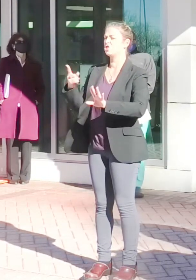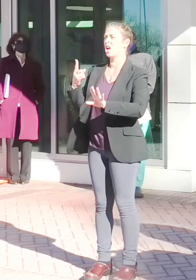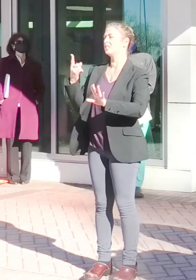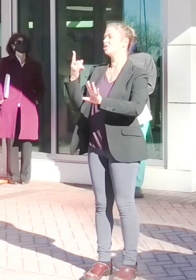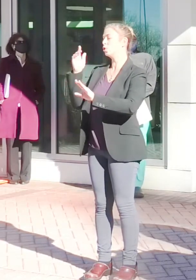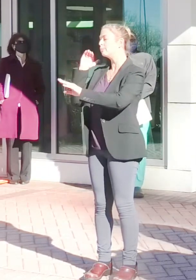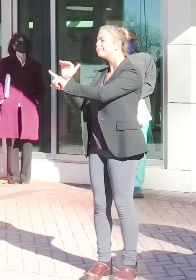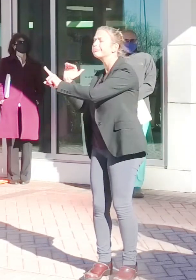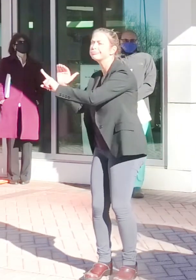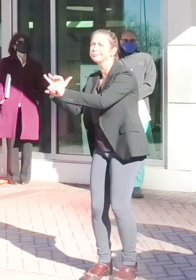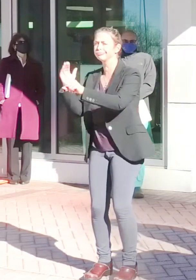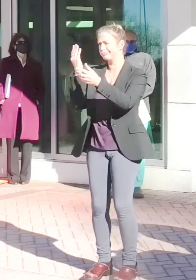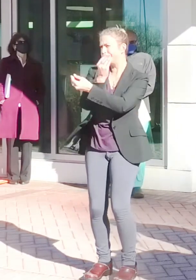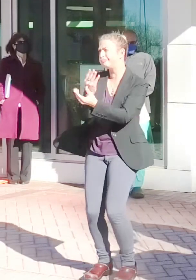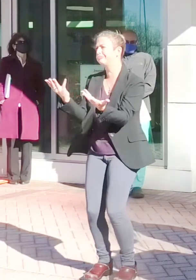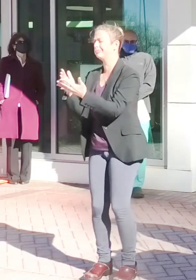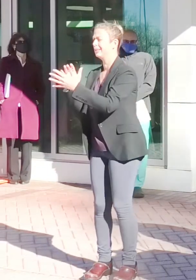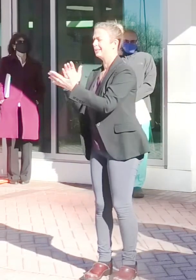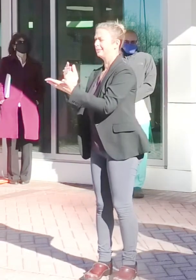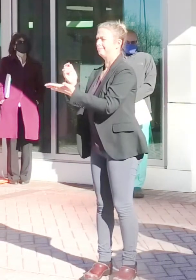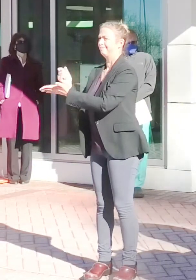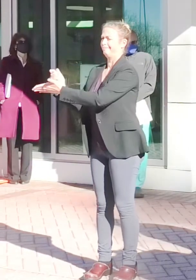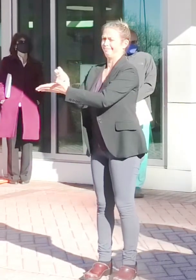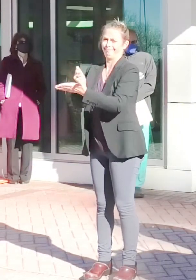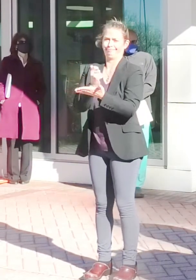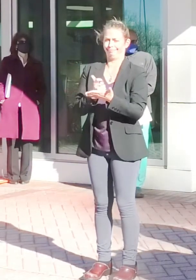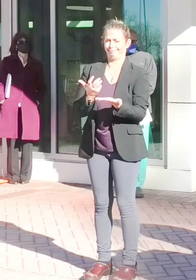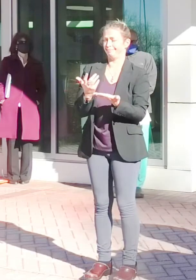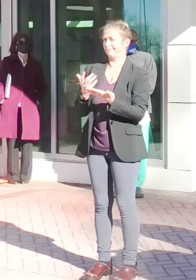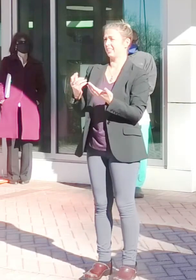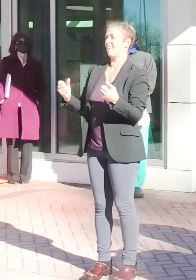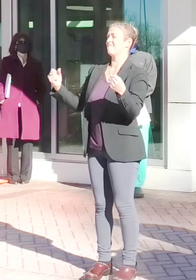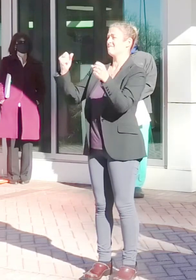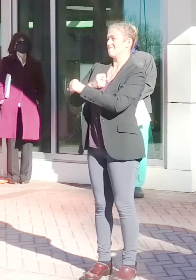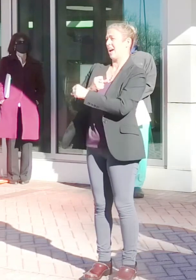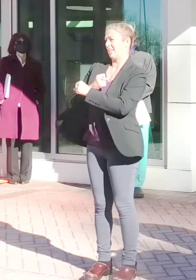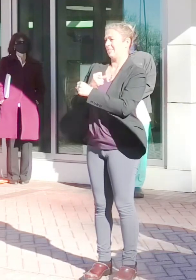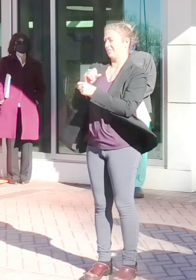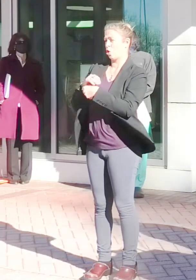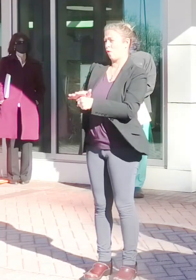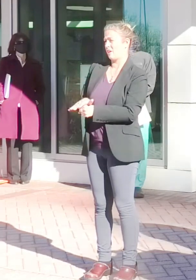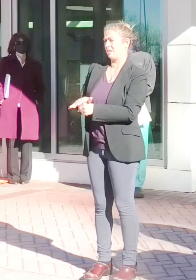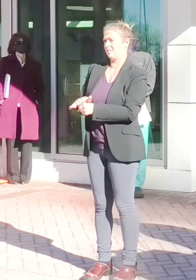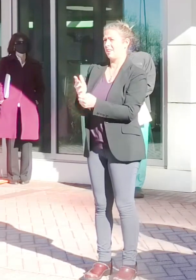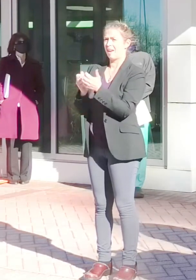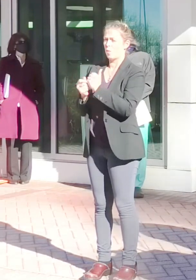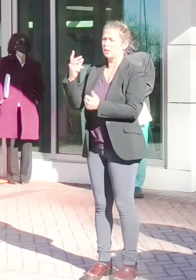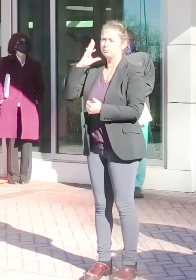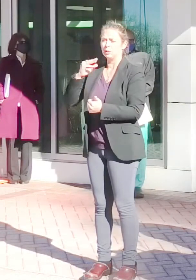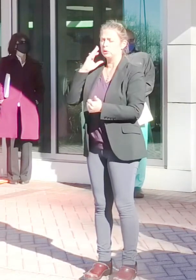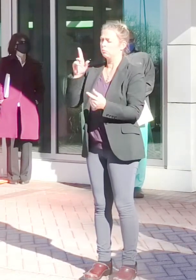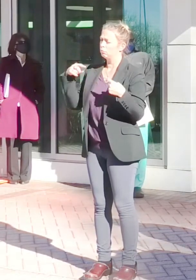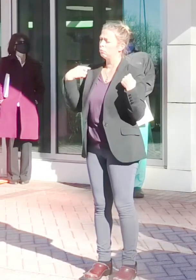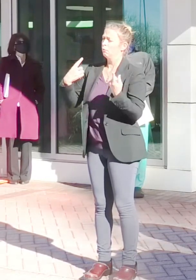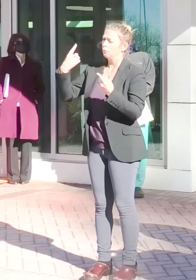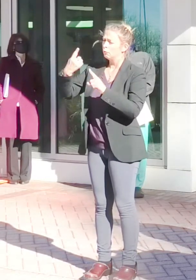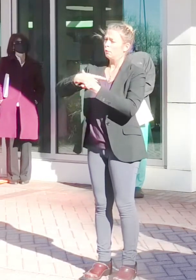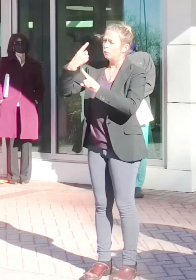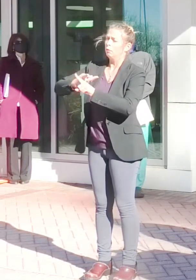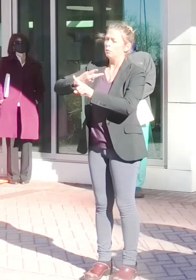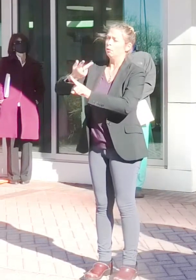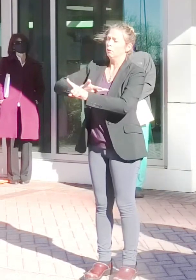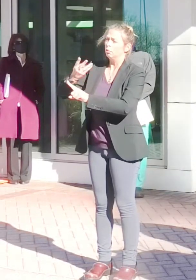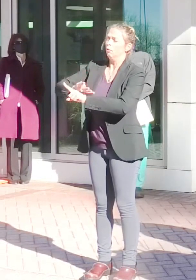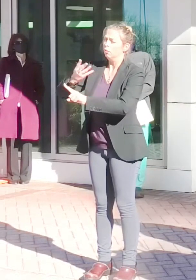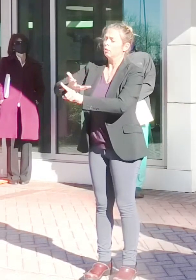there and to really fight COVID fatigue. Everybody's been in this for months now, and we just need to continue